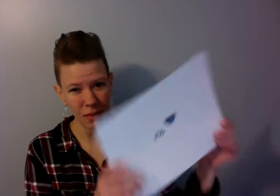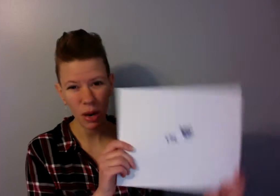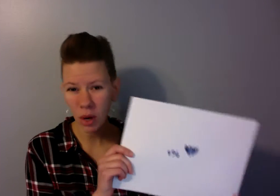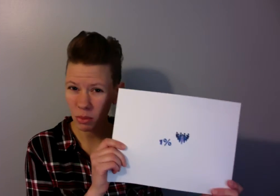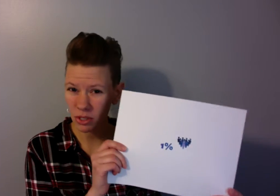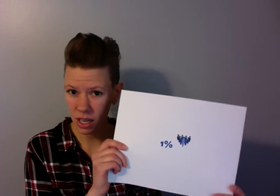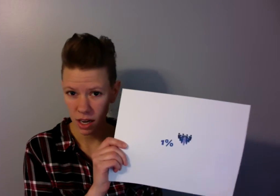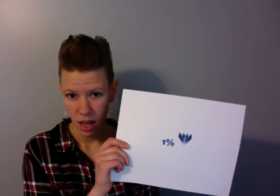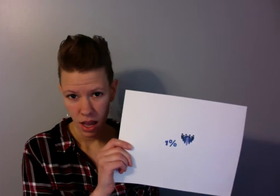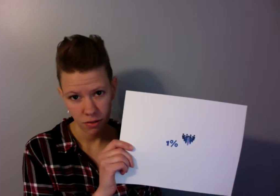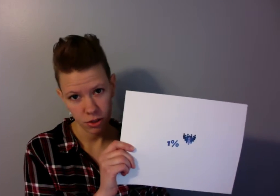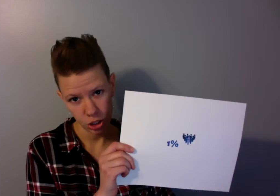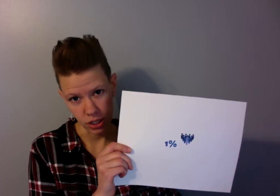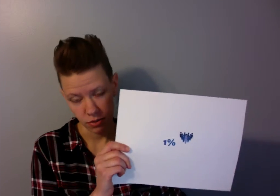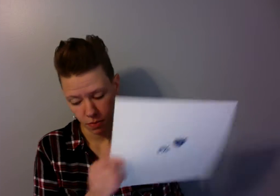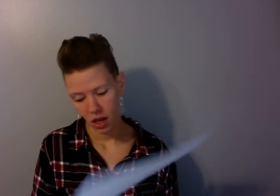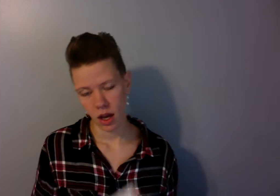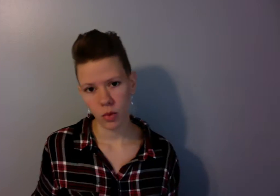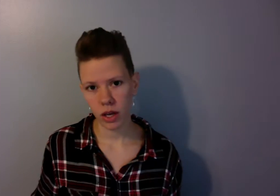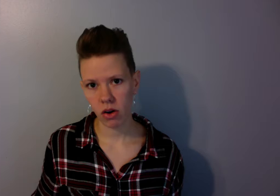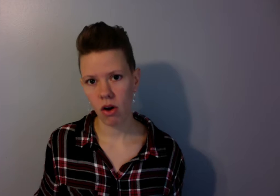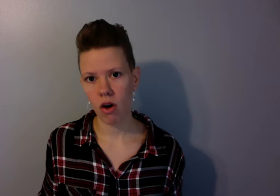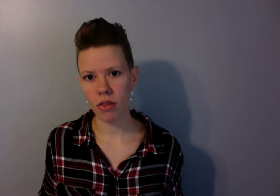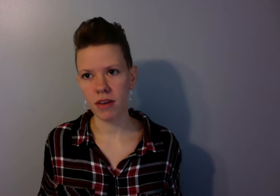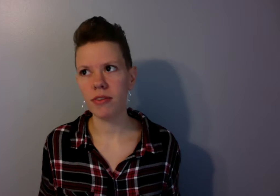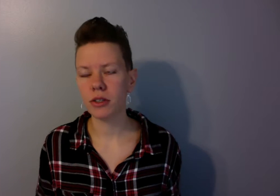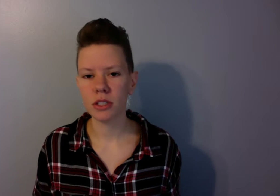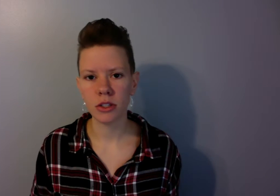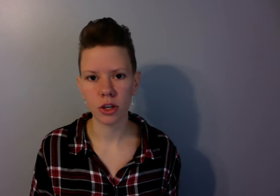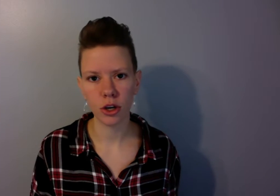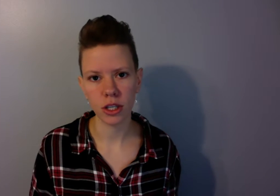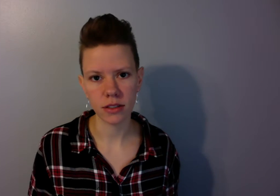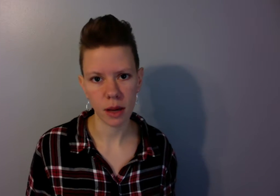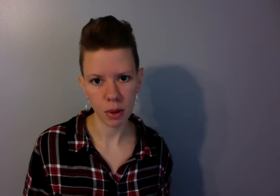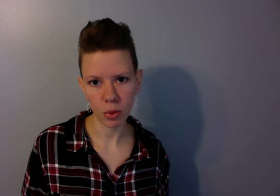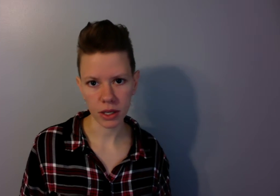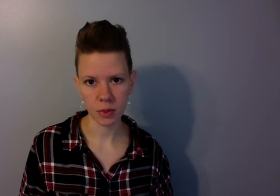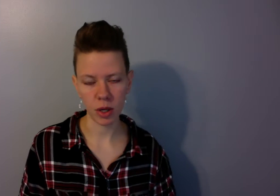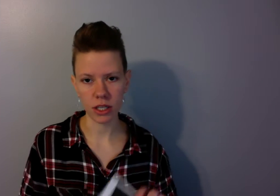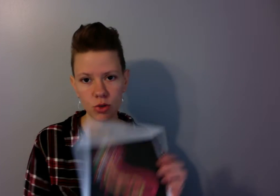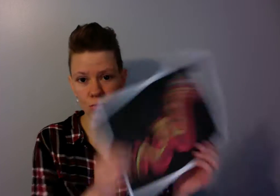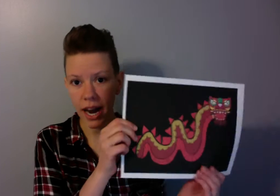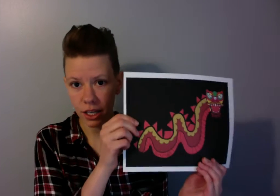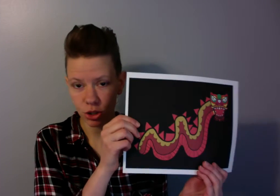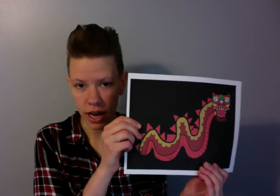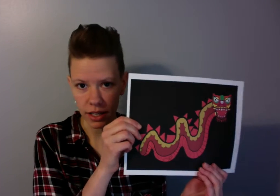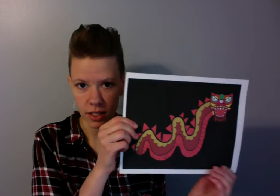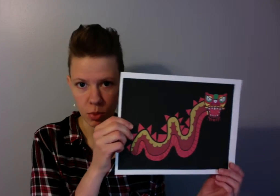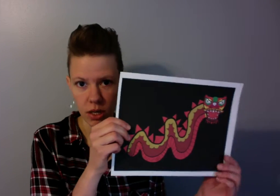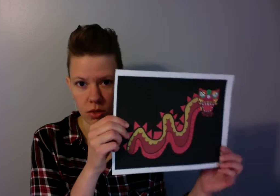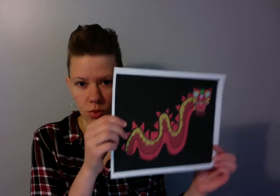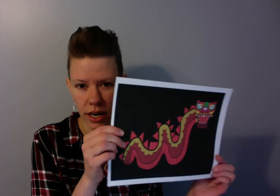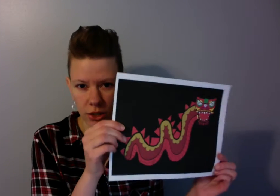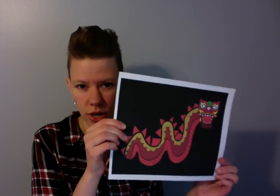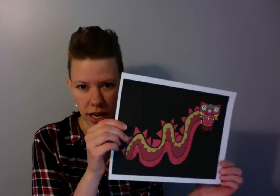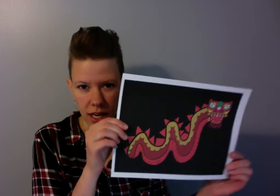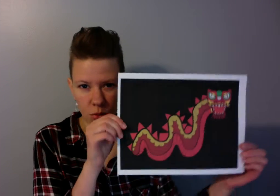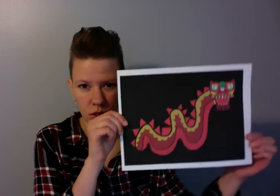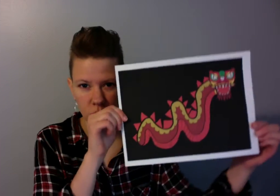about 1% ever achieve. And we call the fears and insecurities that people experience writing dragons, because a writing dragon, it wants to